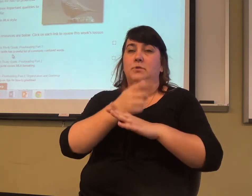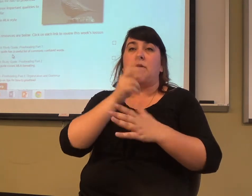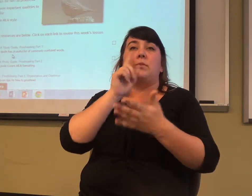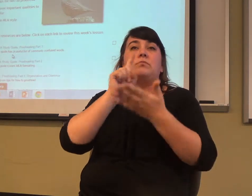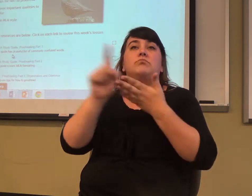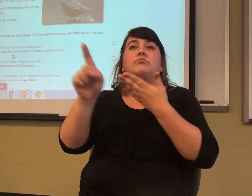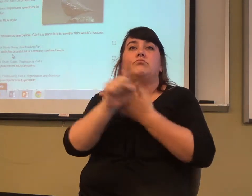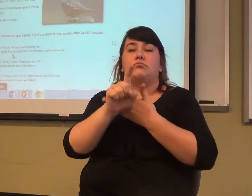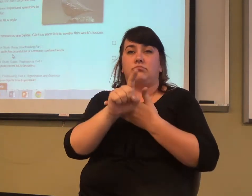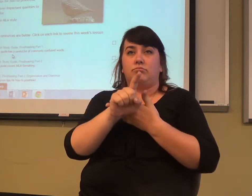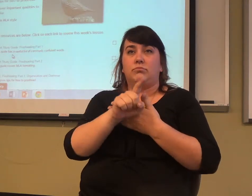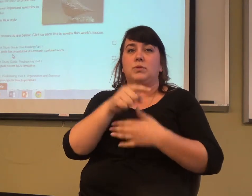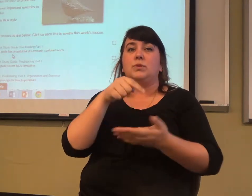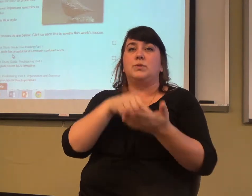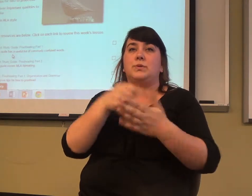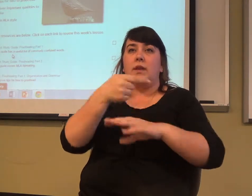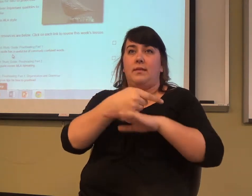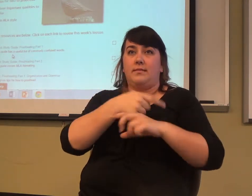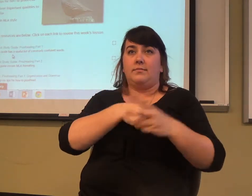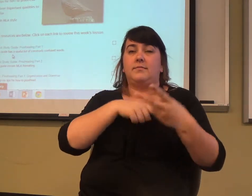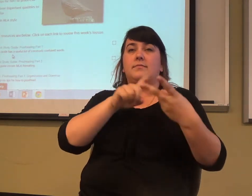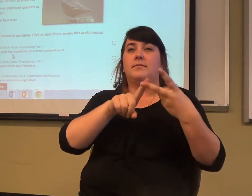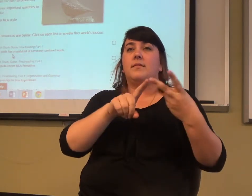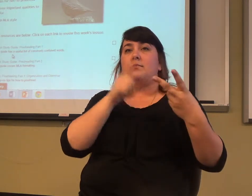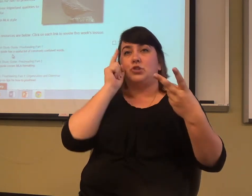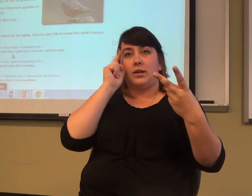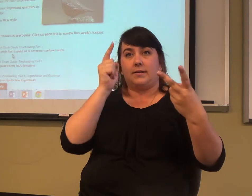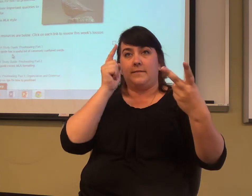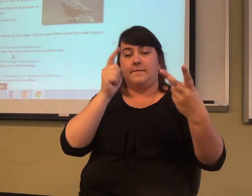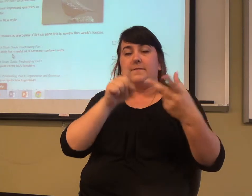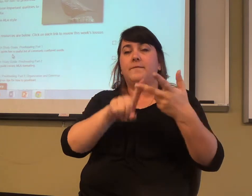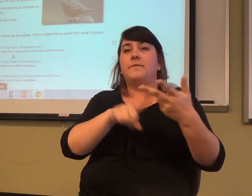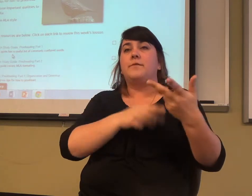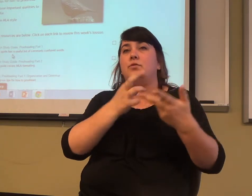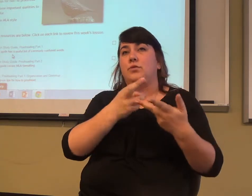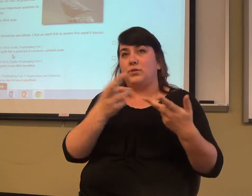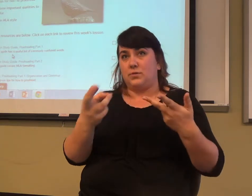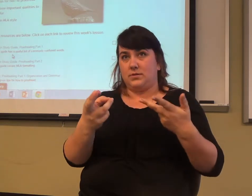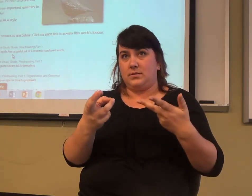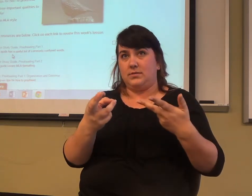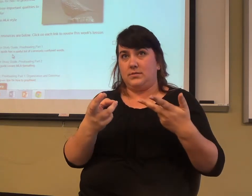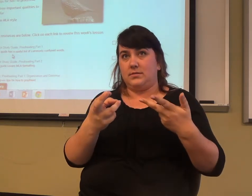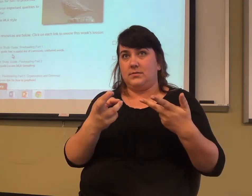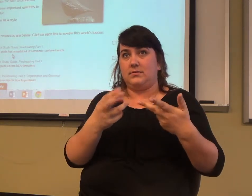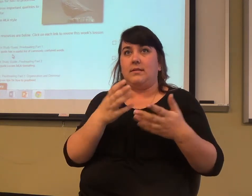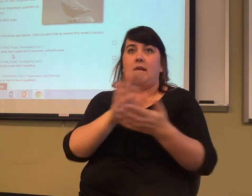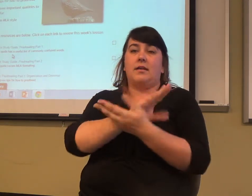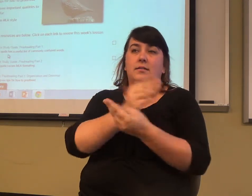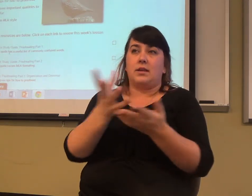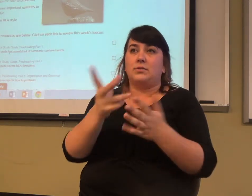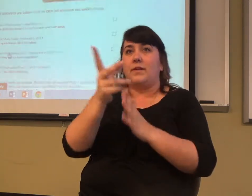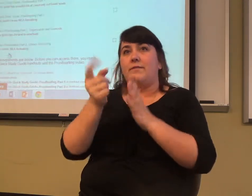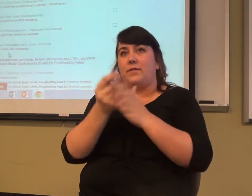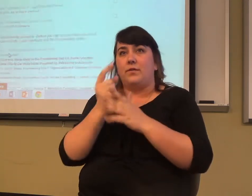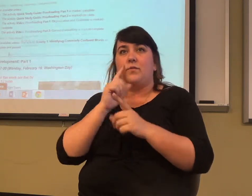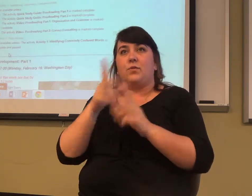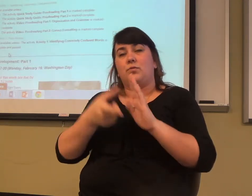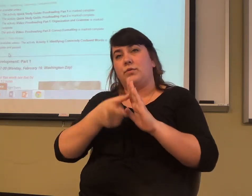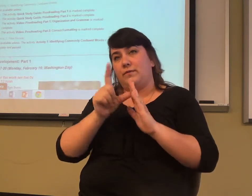we've got the due date, we've got the objectives, we've got the resources, so handouts and videos for your review,